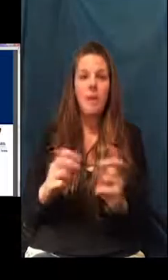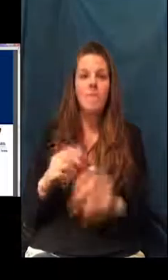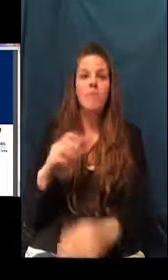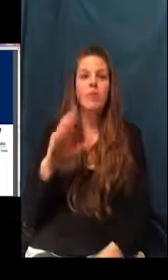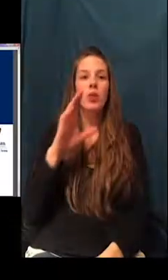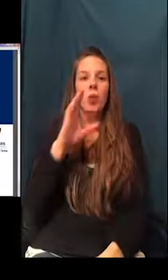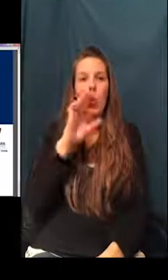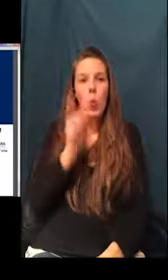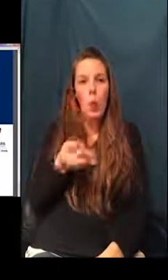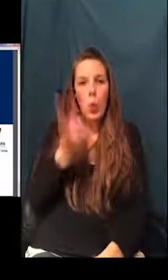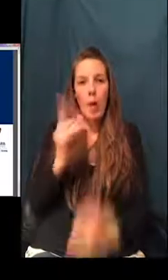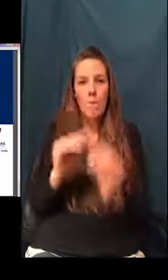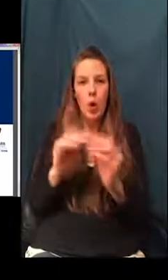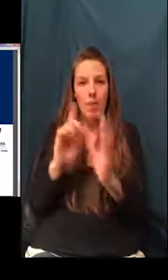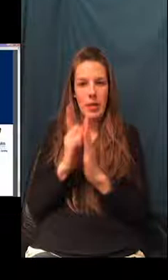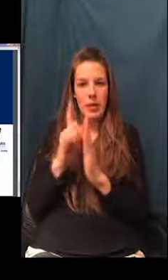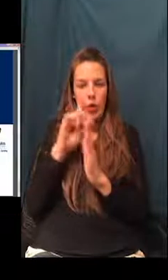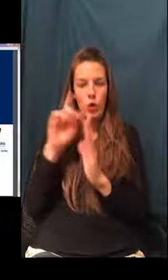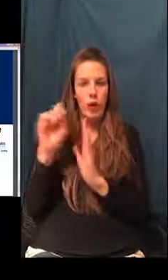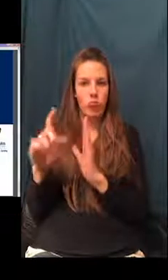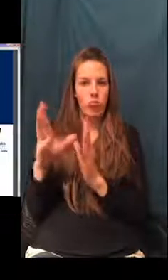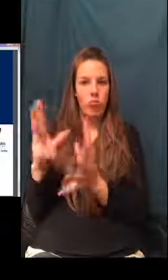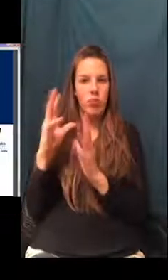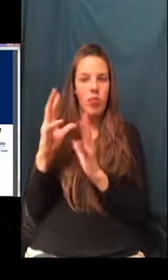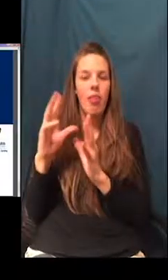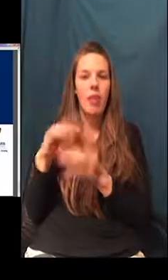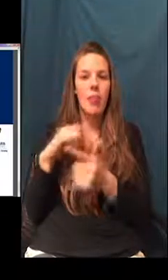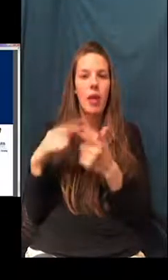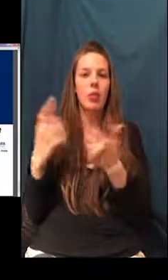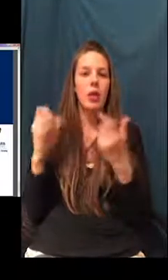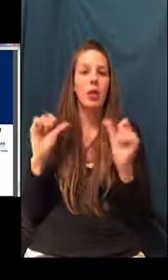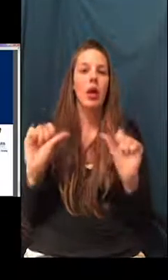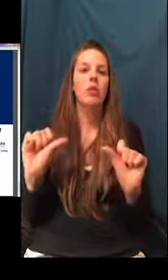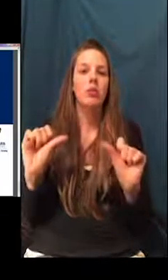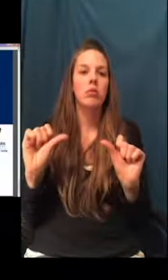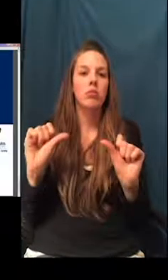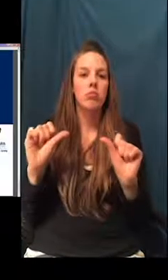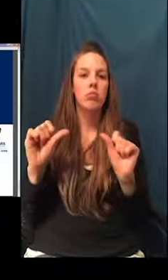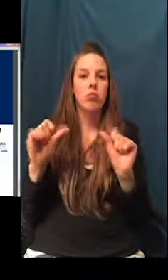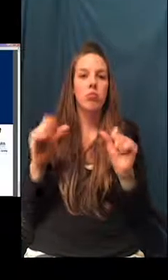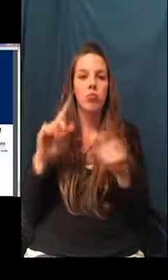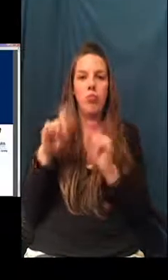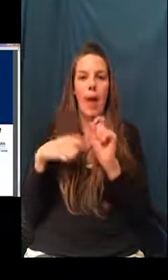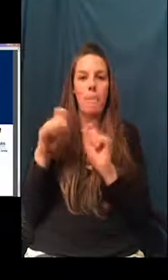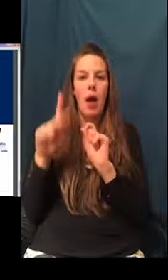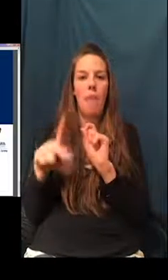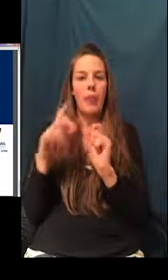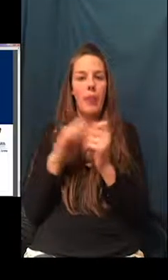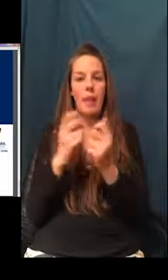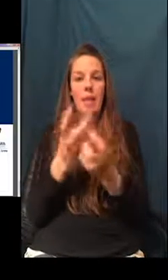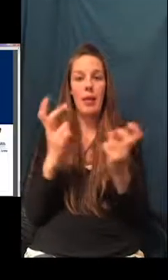So I'm going to give one more minute for questions here, and then we can wrap up with our